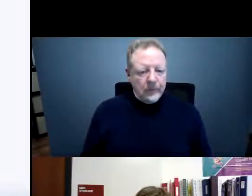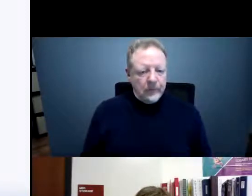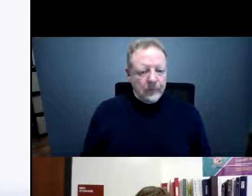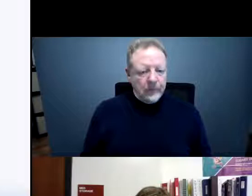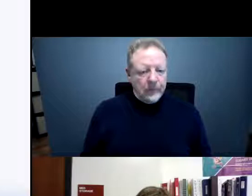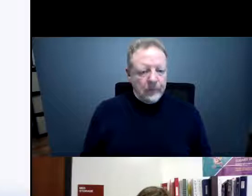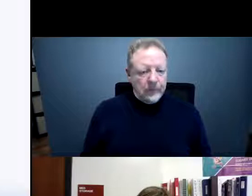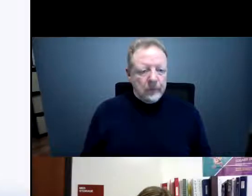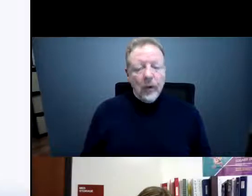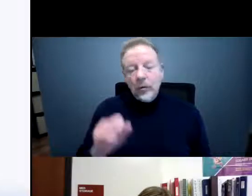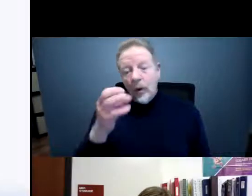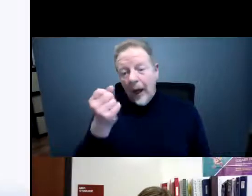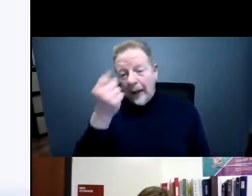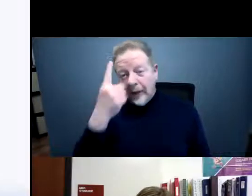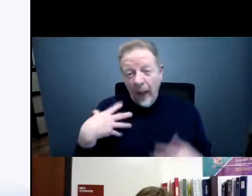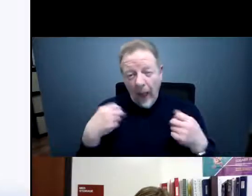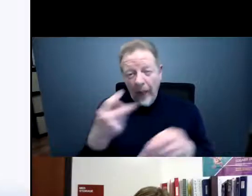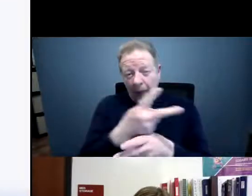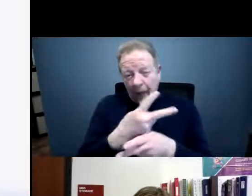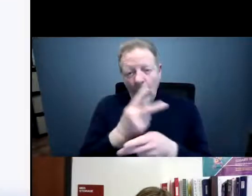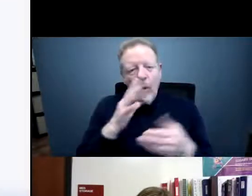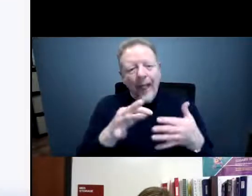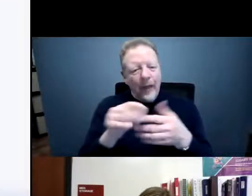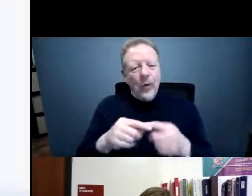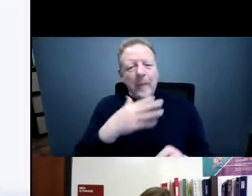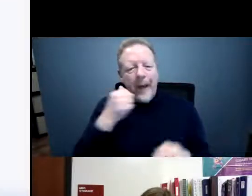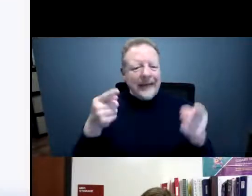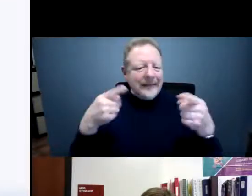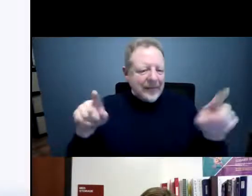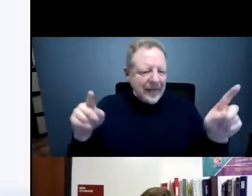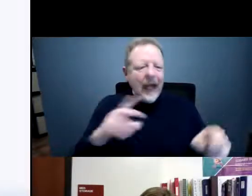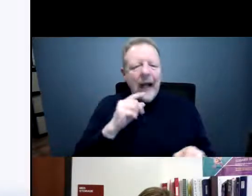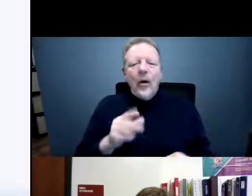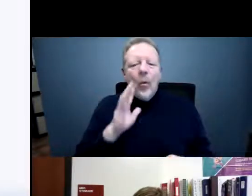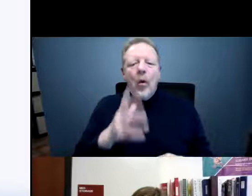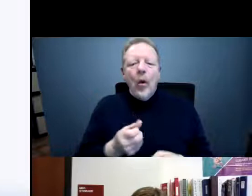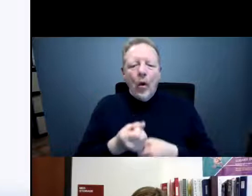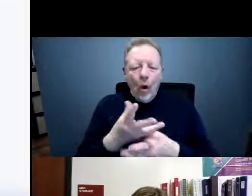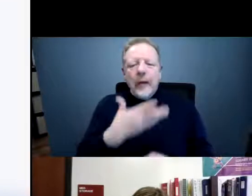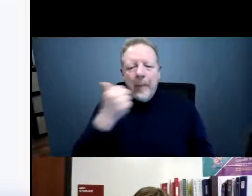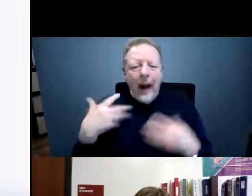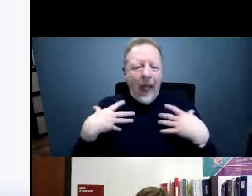So understanding healthcare leads to better success and empowers positive health. The right language is essential for